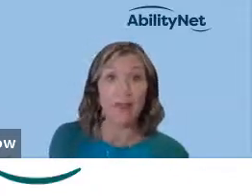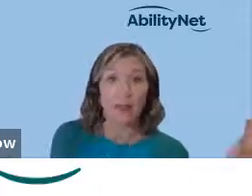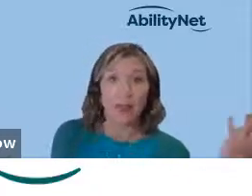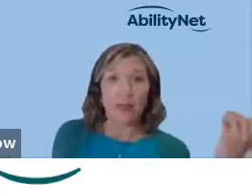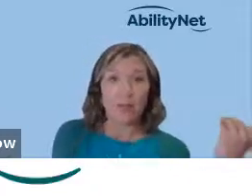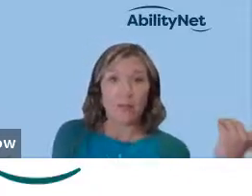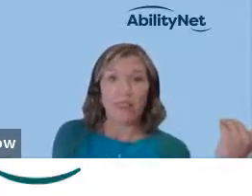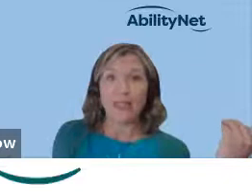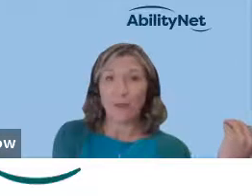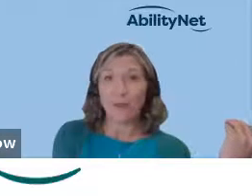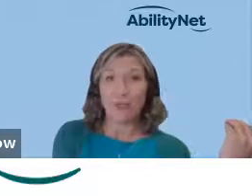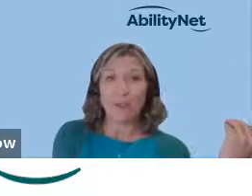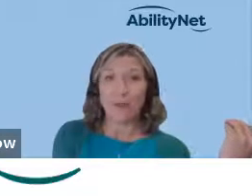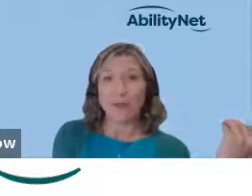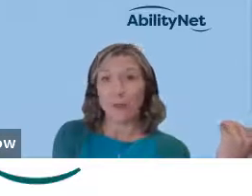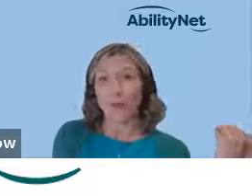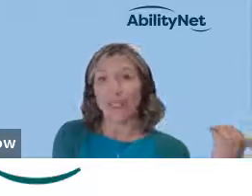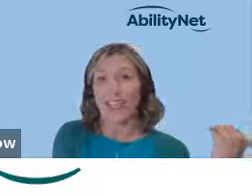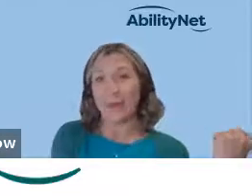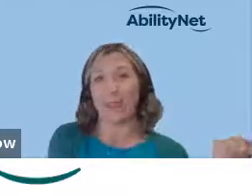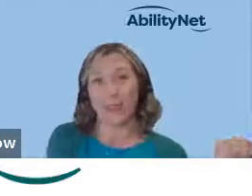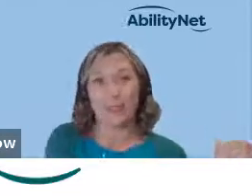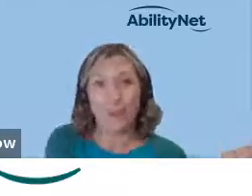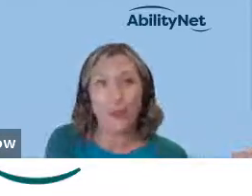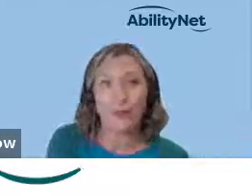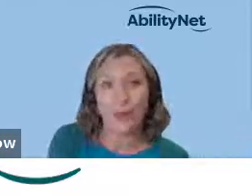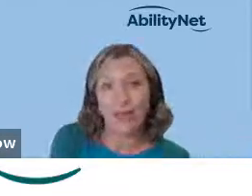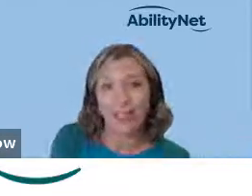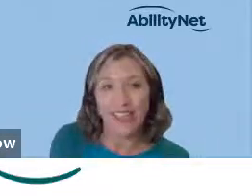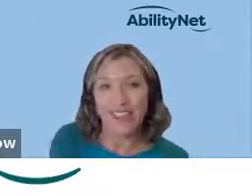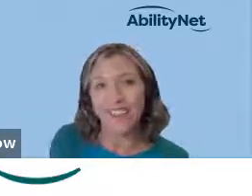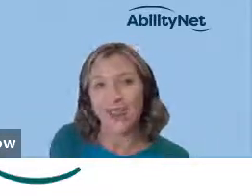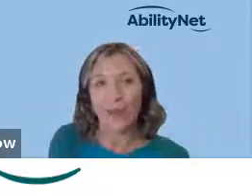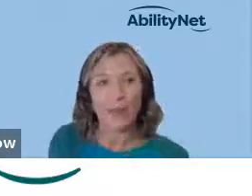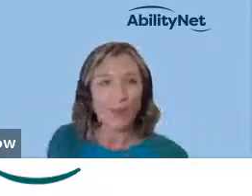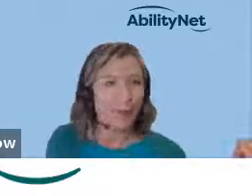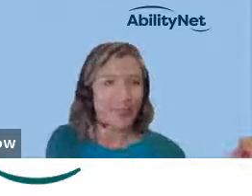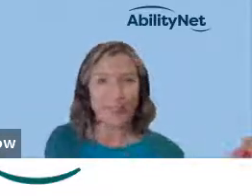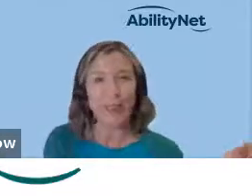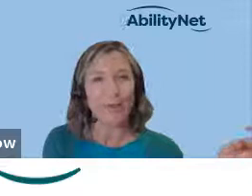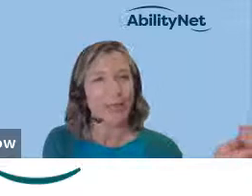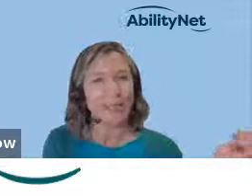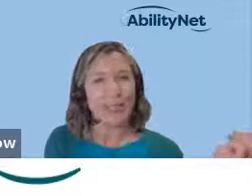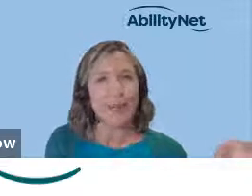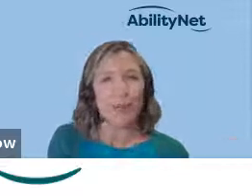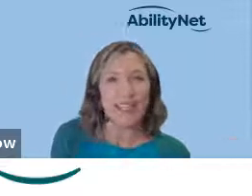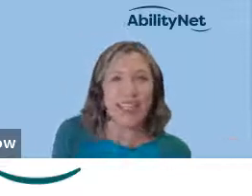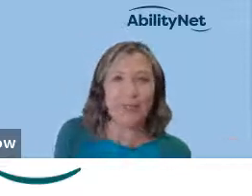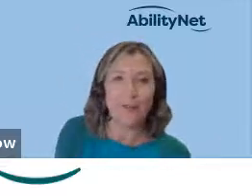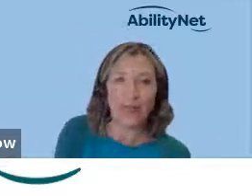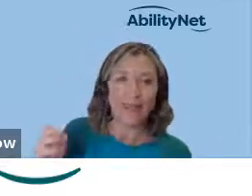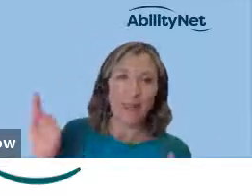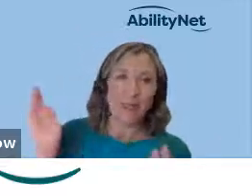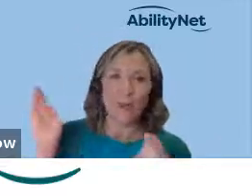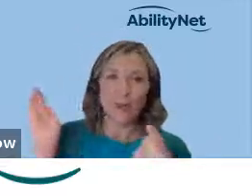about. Technology is a real enabler to remove barriers. So I just wanted to go around the table and